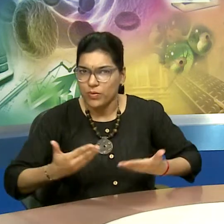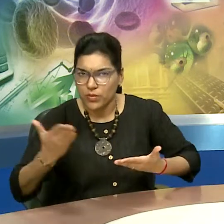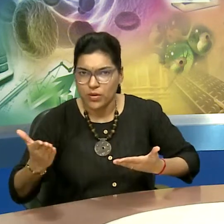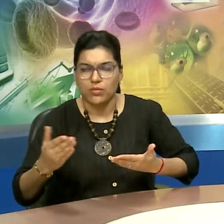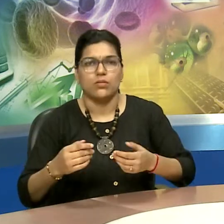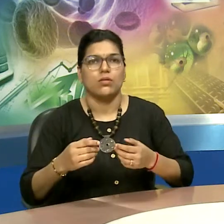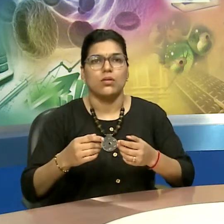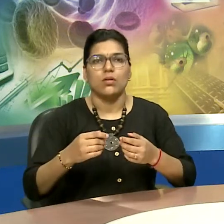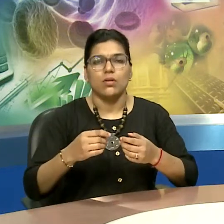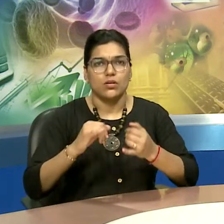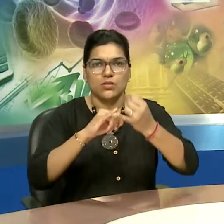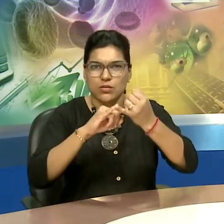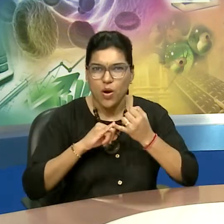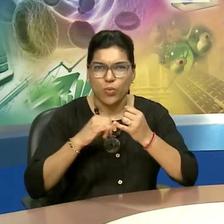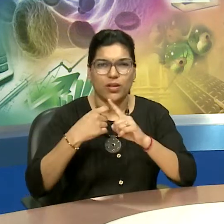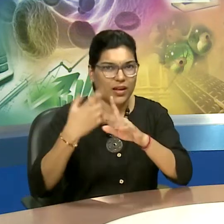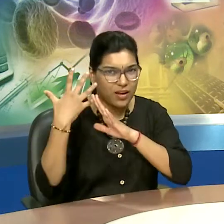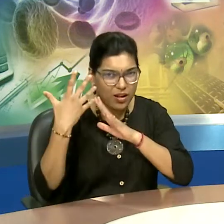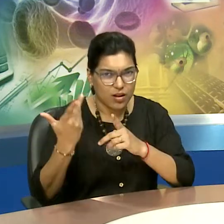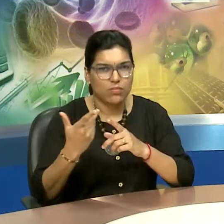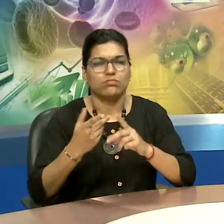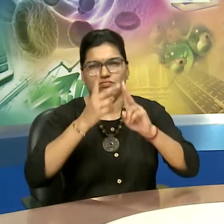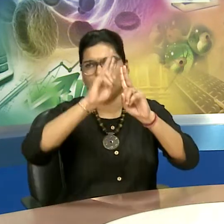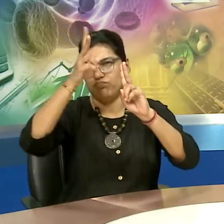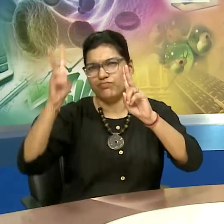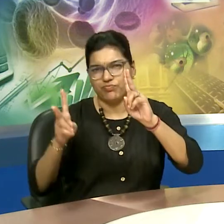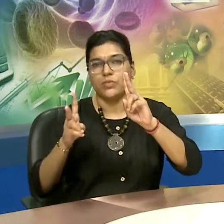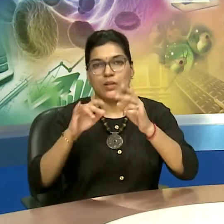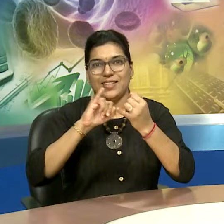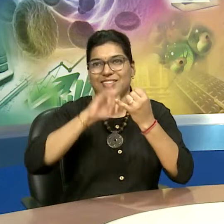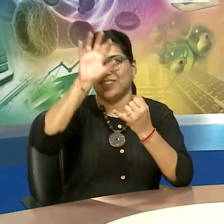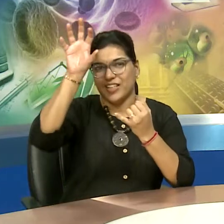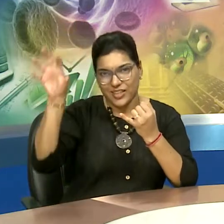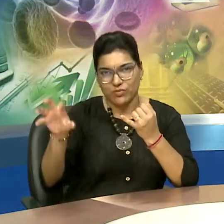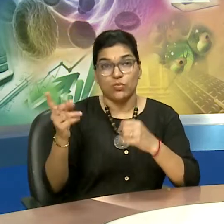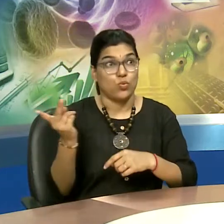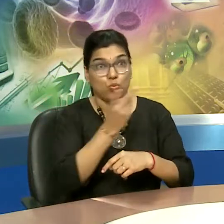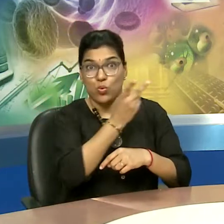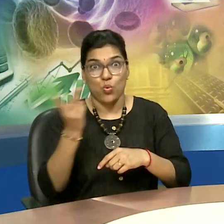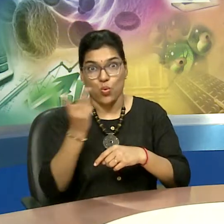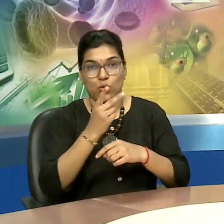manages all the state governments and take crucial